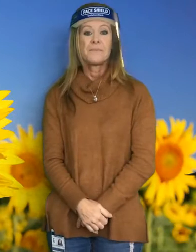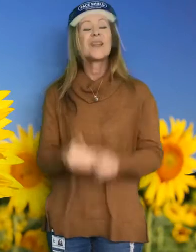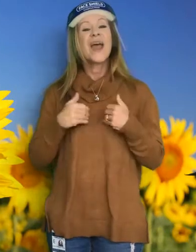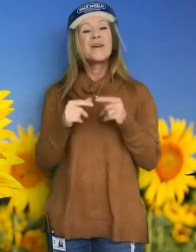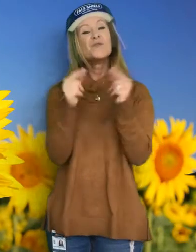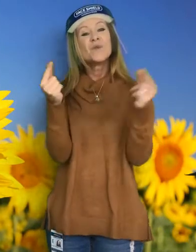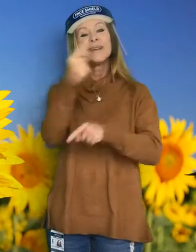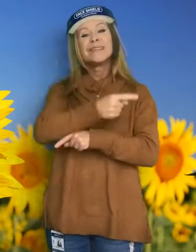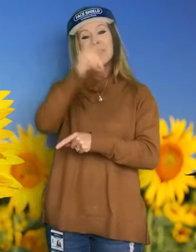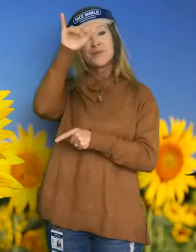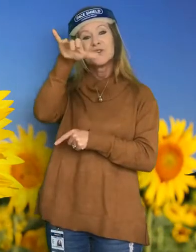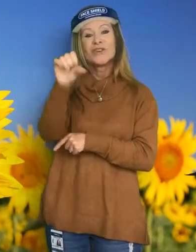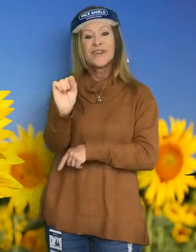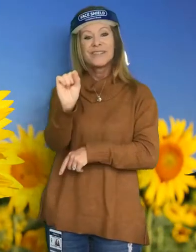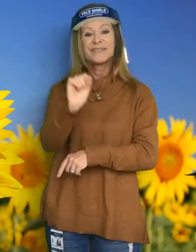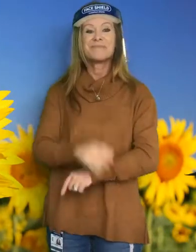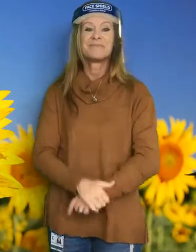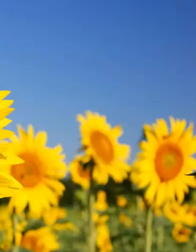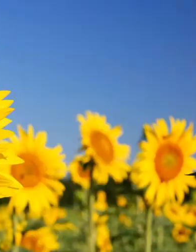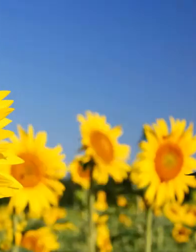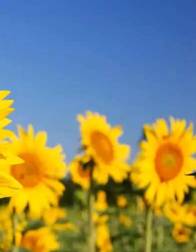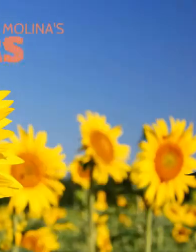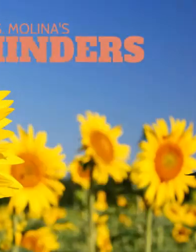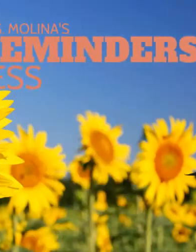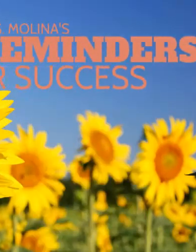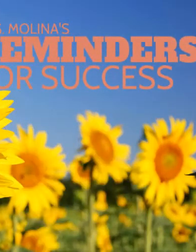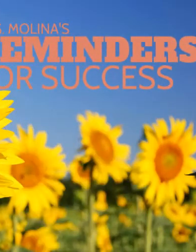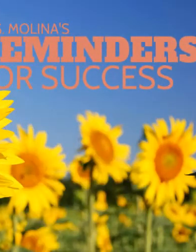Have a great day, Bulldogs.